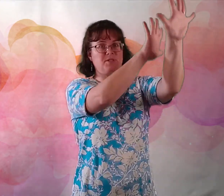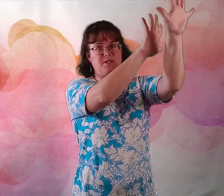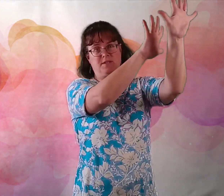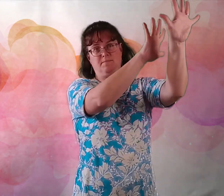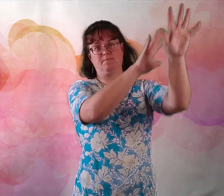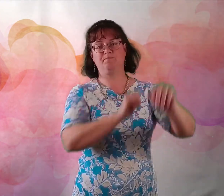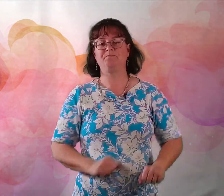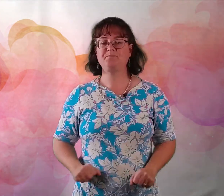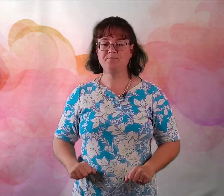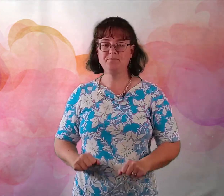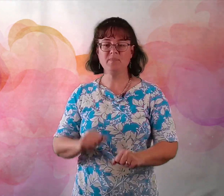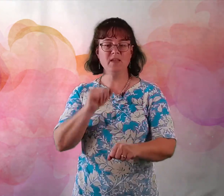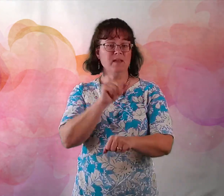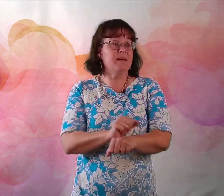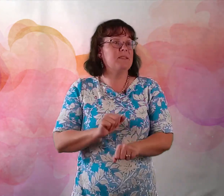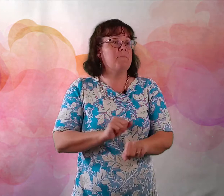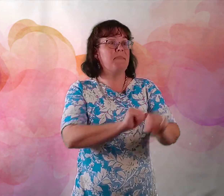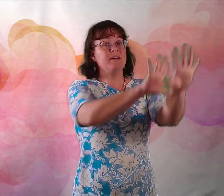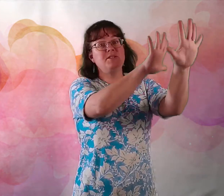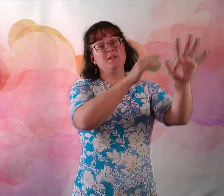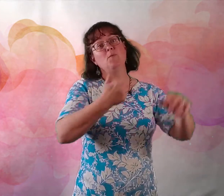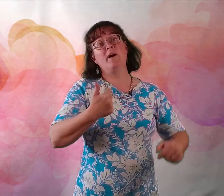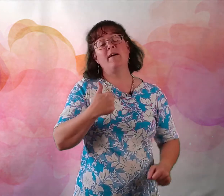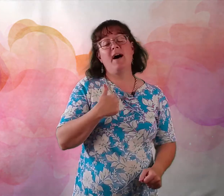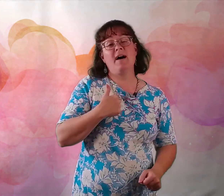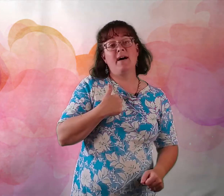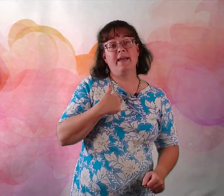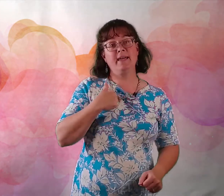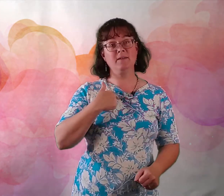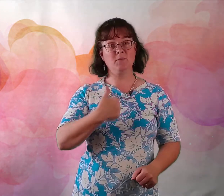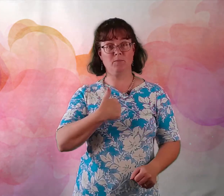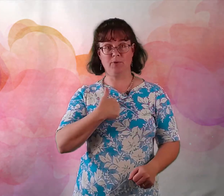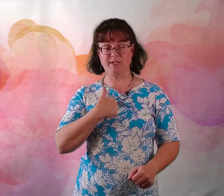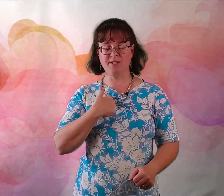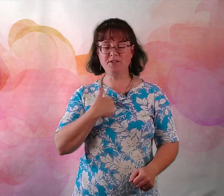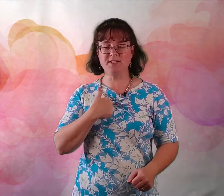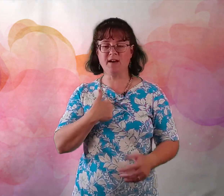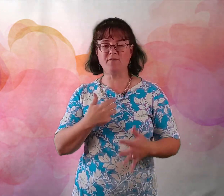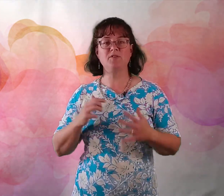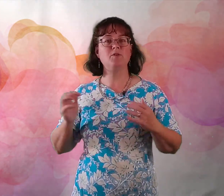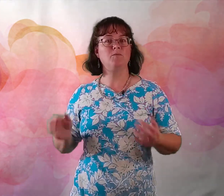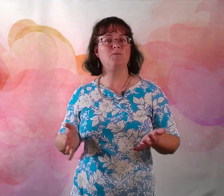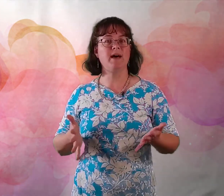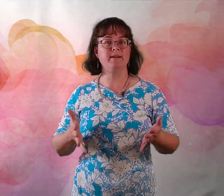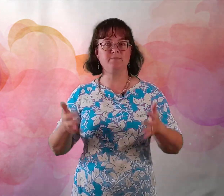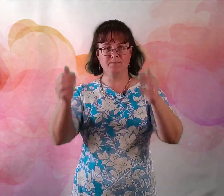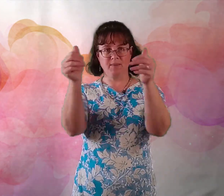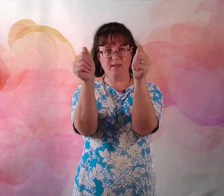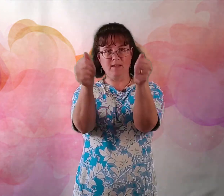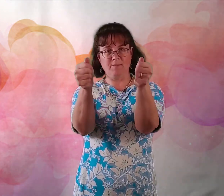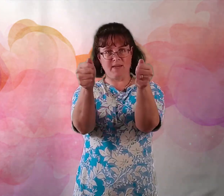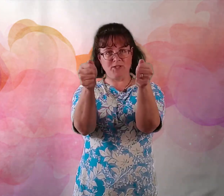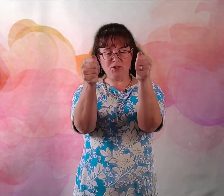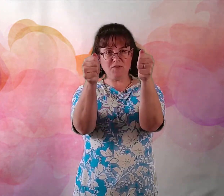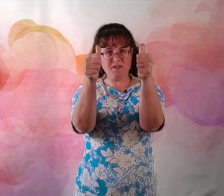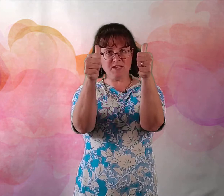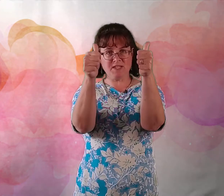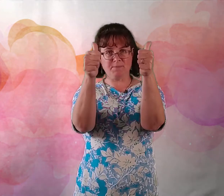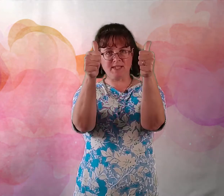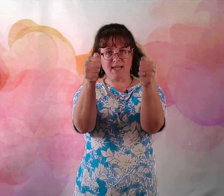mountain. The mountain where I, point at yourself, run. Make two fists, but take